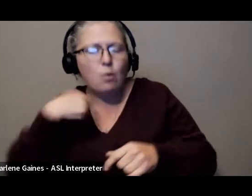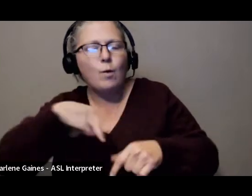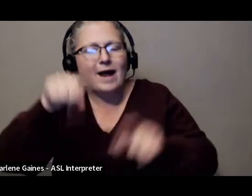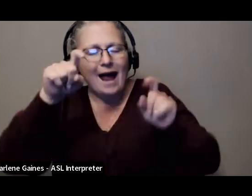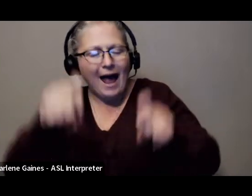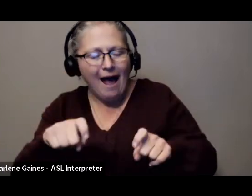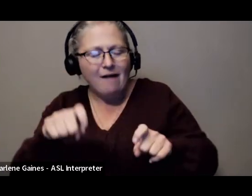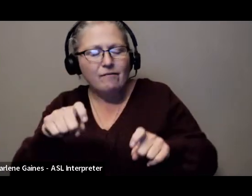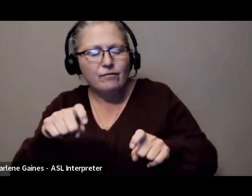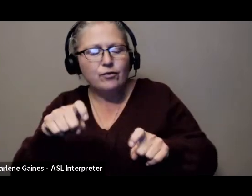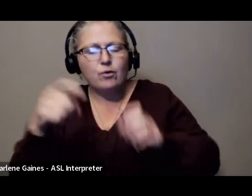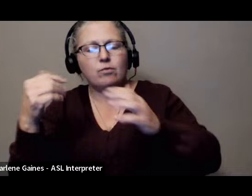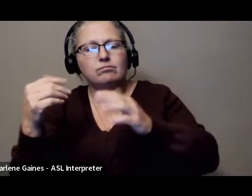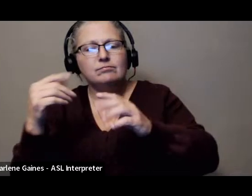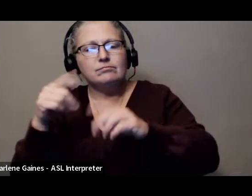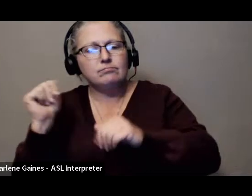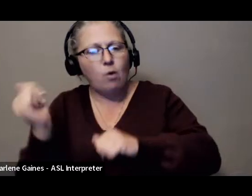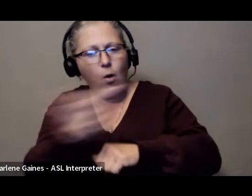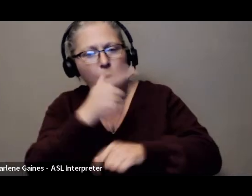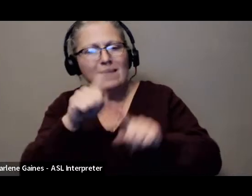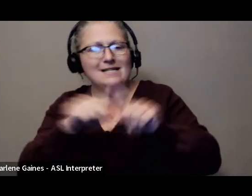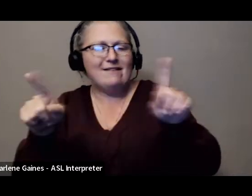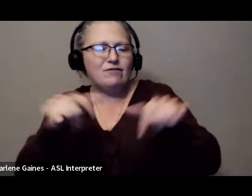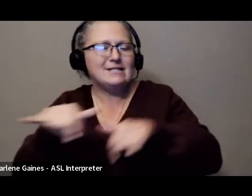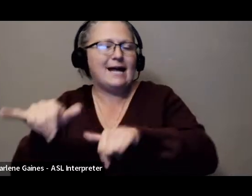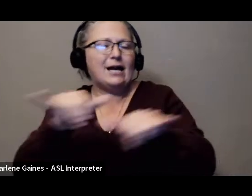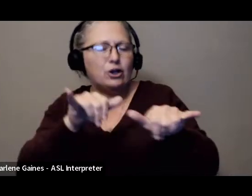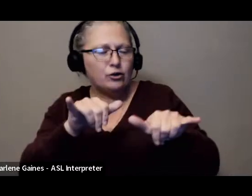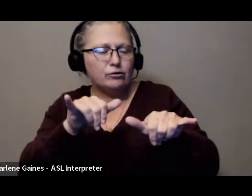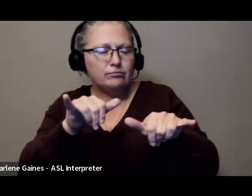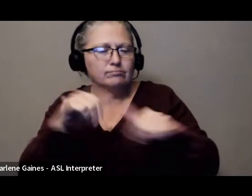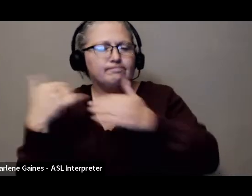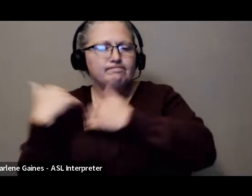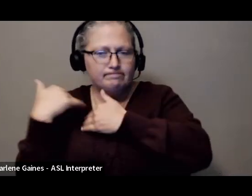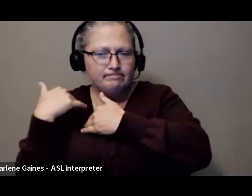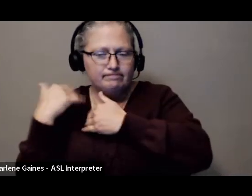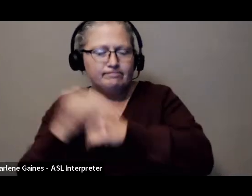to hold each other to a different standard.